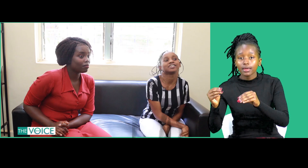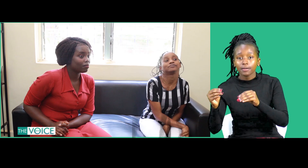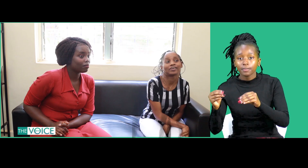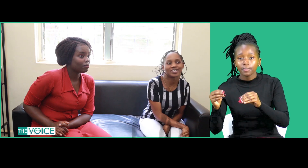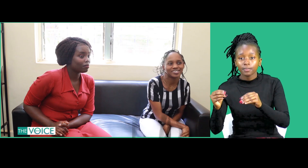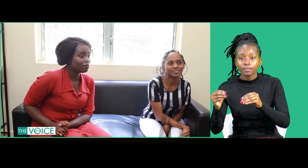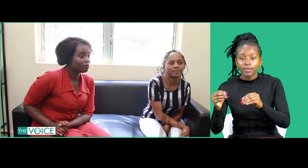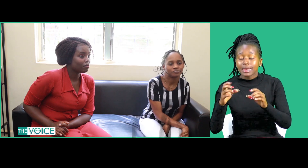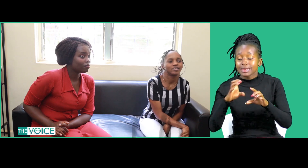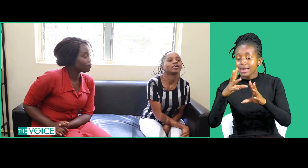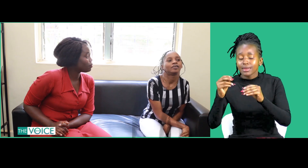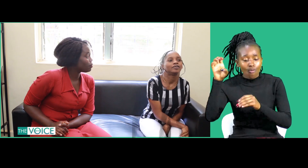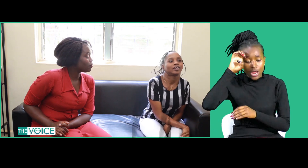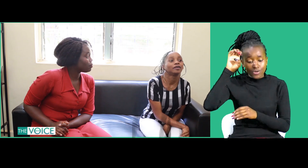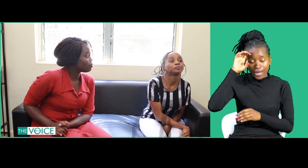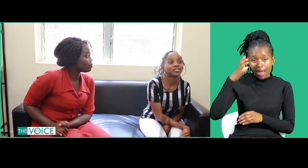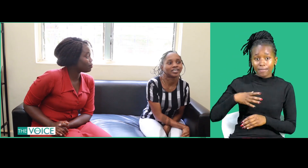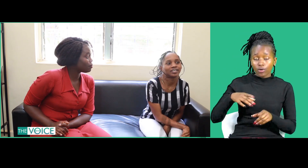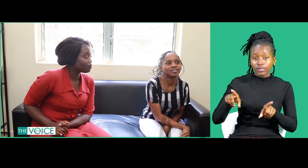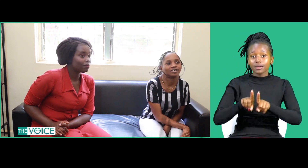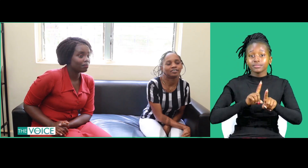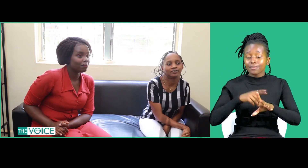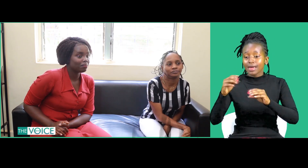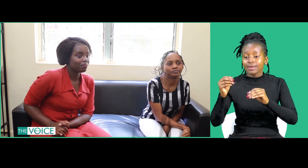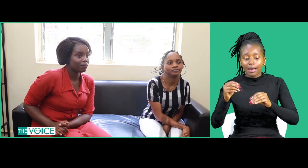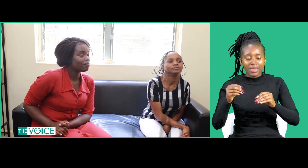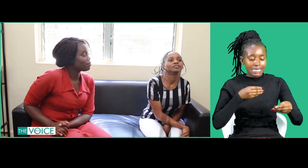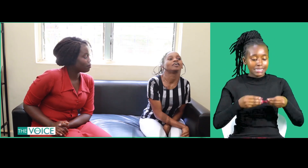rights advocate. EPDK.